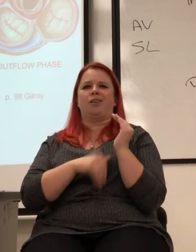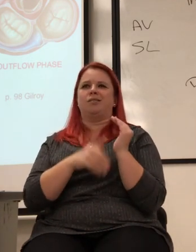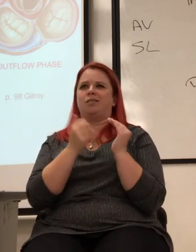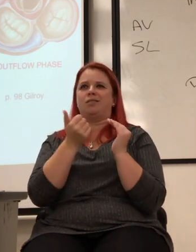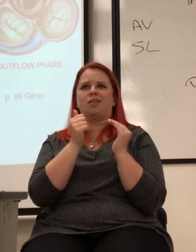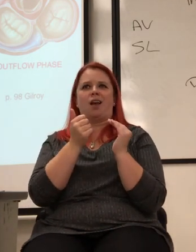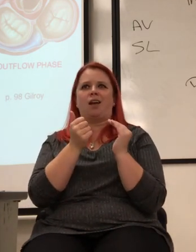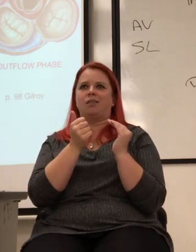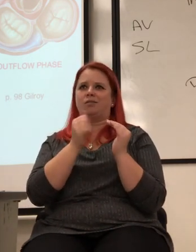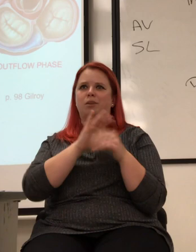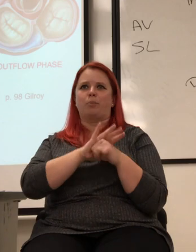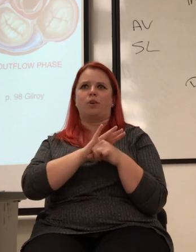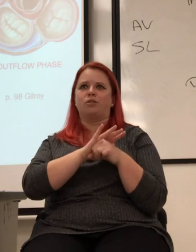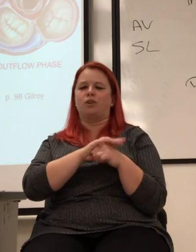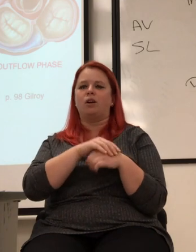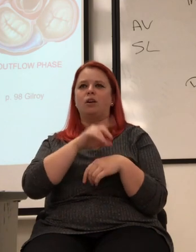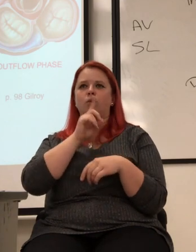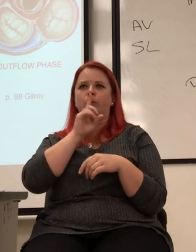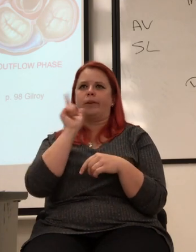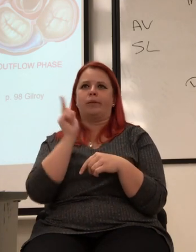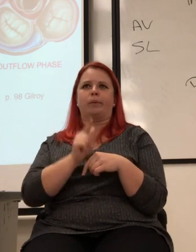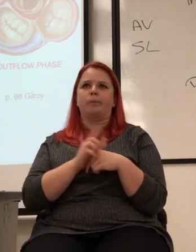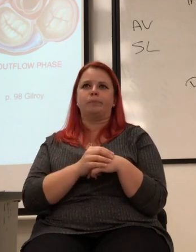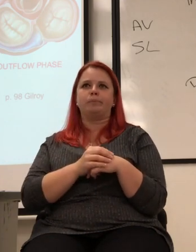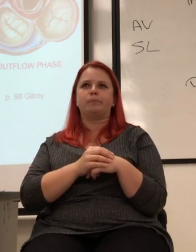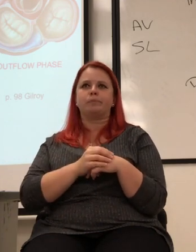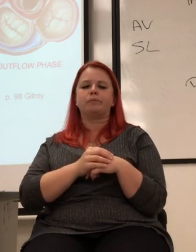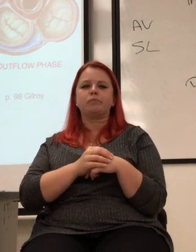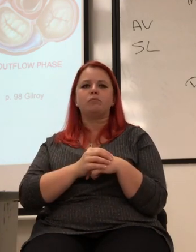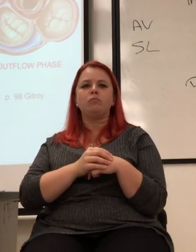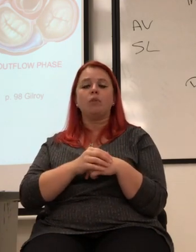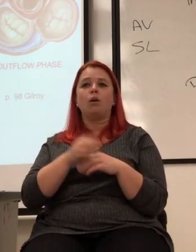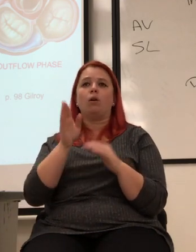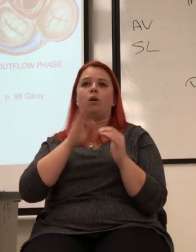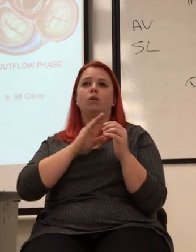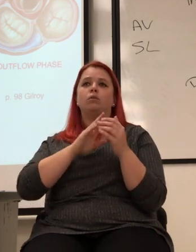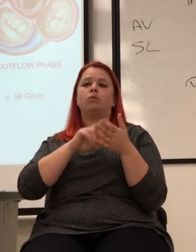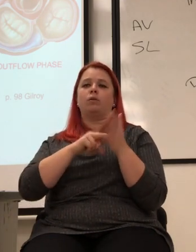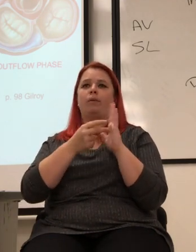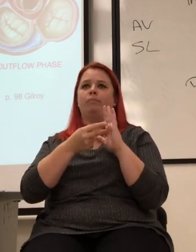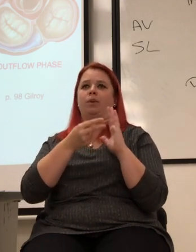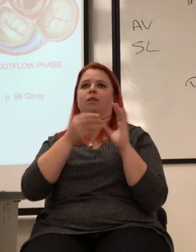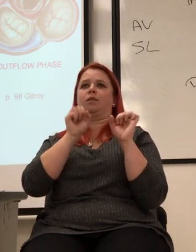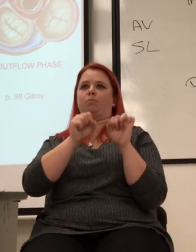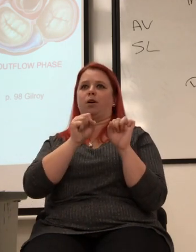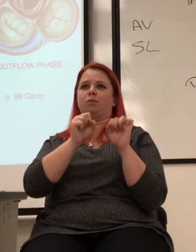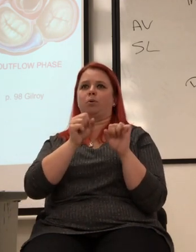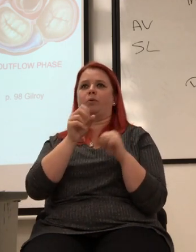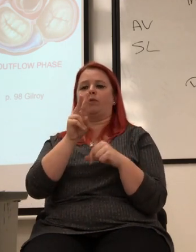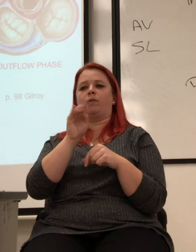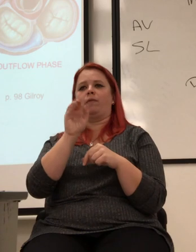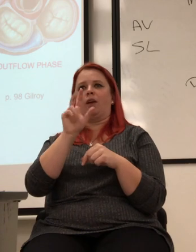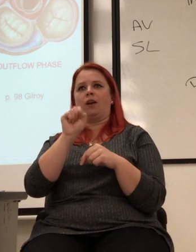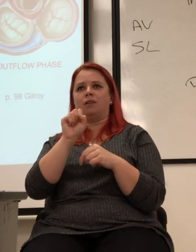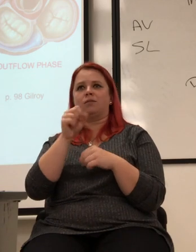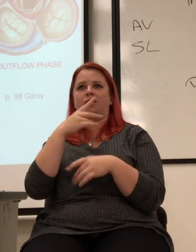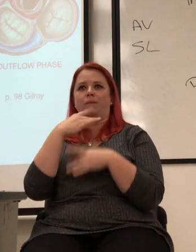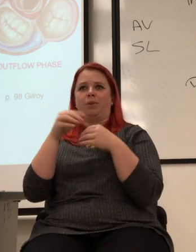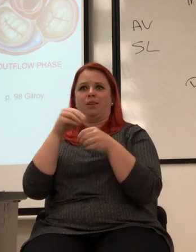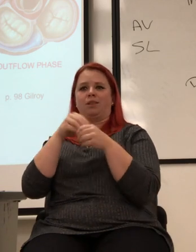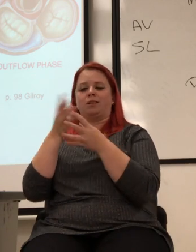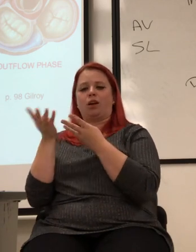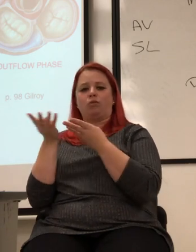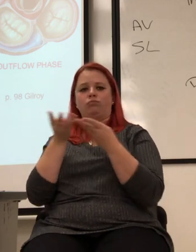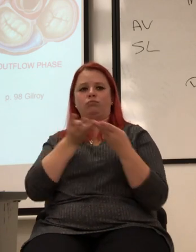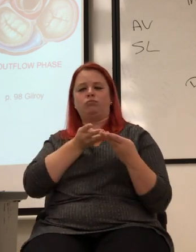10. It's a really low number, basically. So that way blood from your veins can flow into the ventricles and fill them